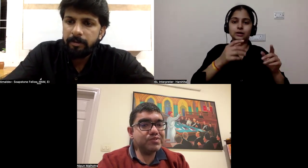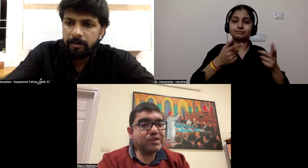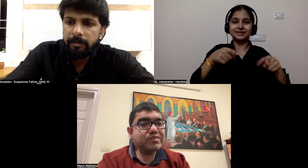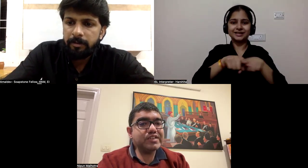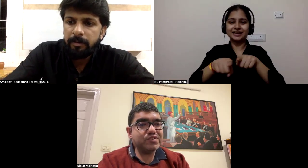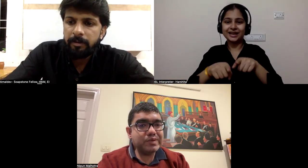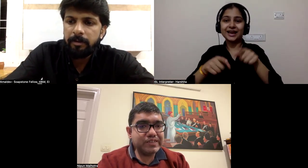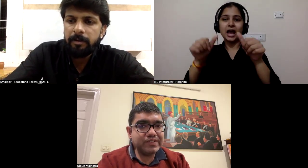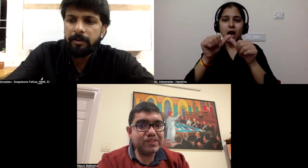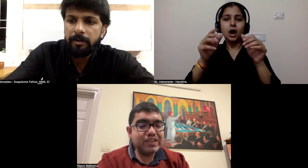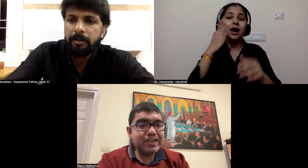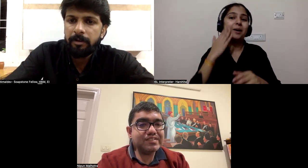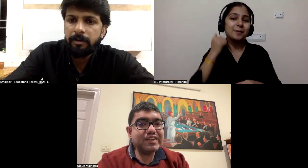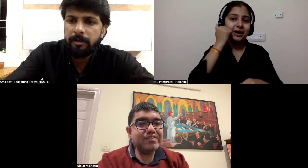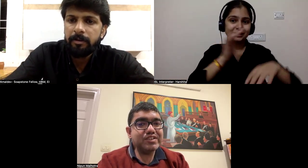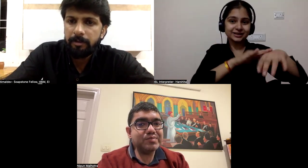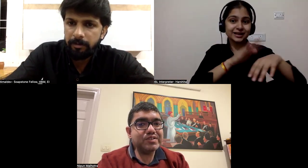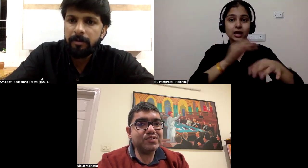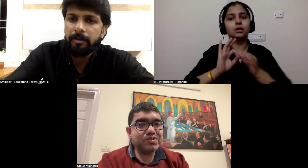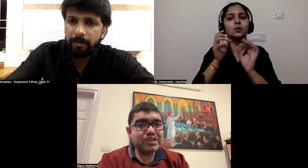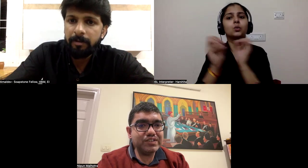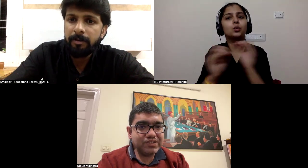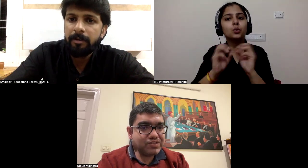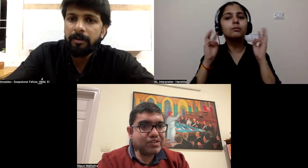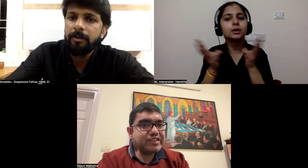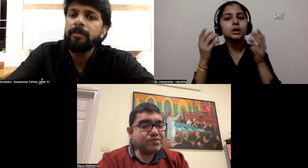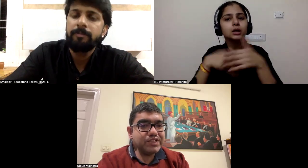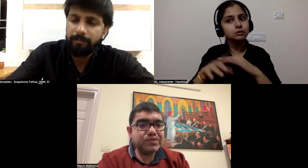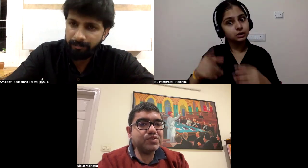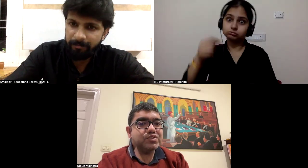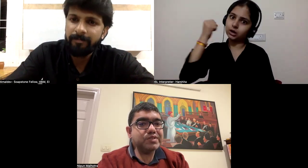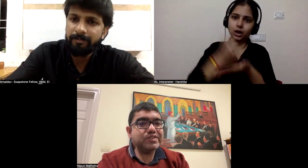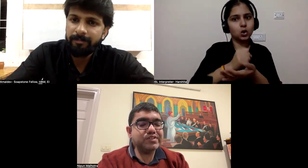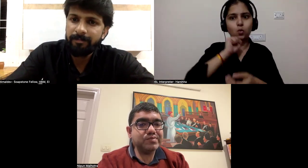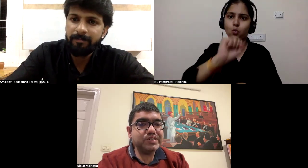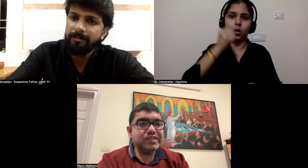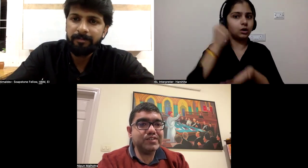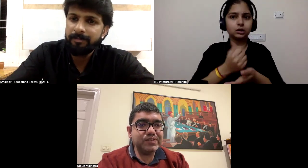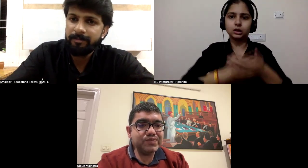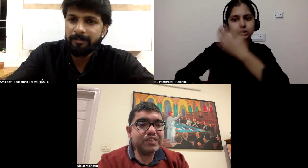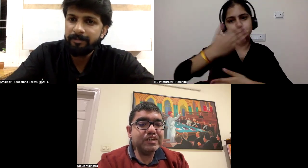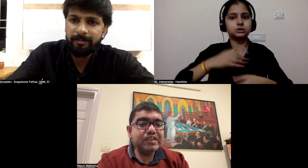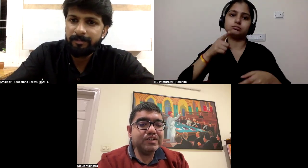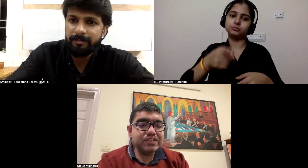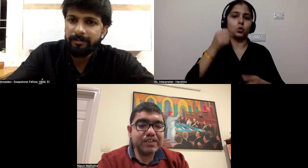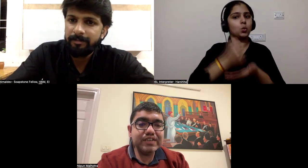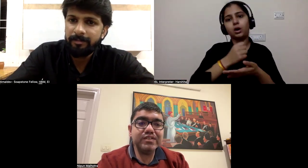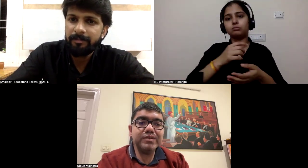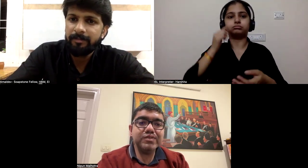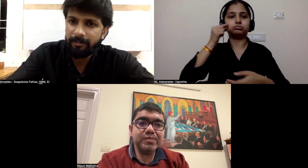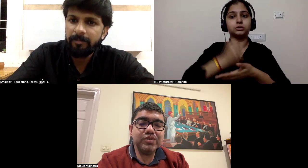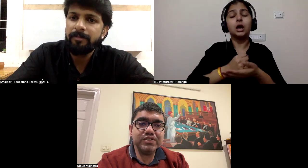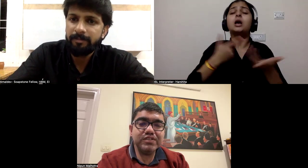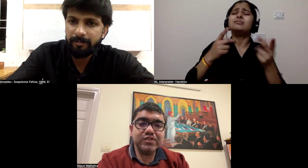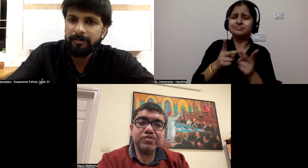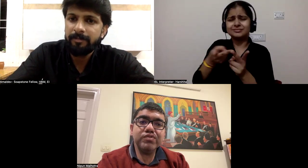Amaldev, if you are invited for a meeting and a sign language interpreter is not organized, it is your right to fight for your own specific disability that way. Secondly, sometimes